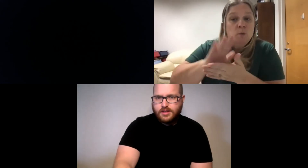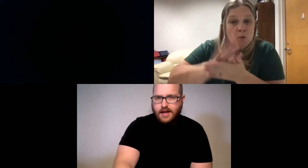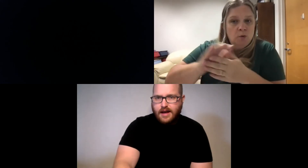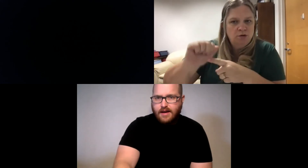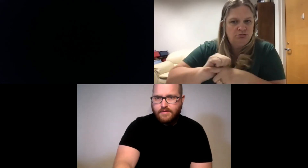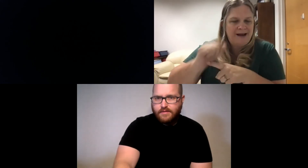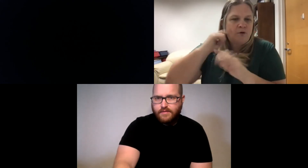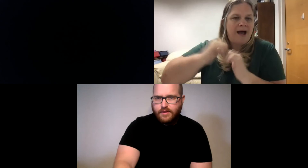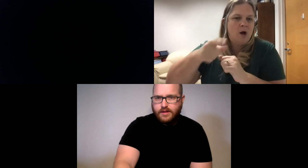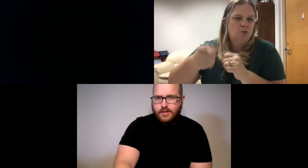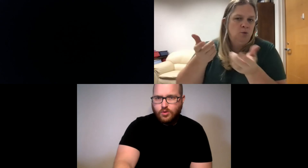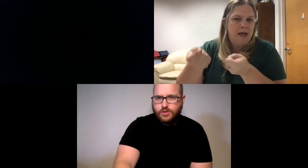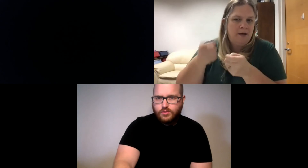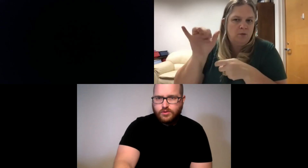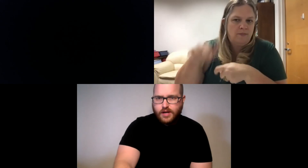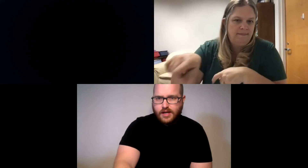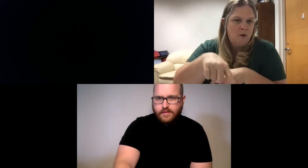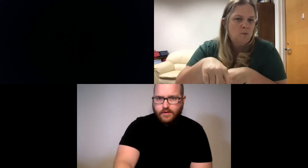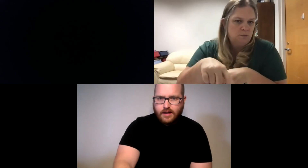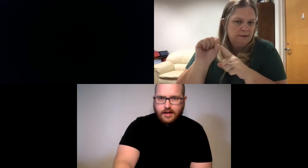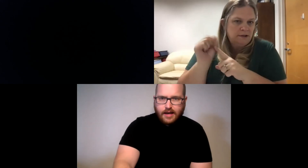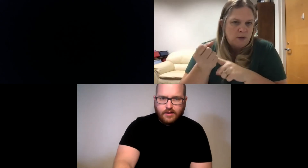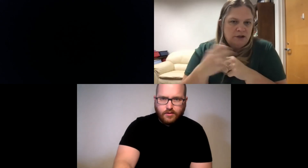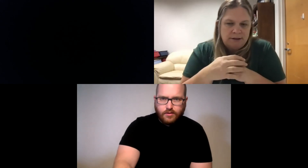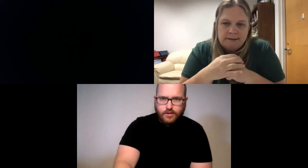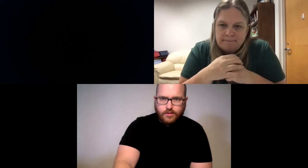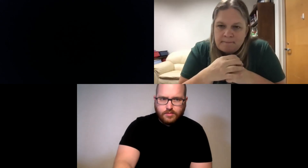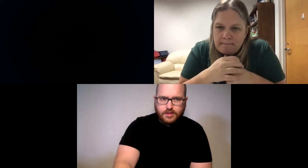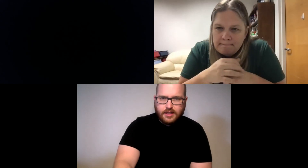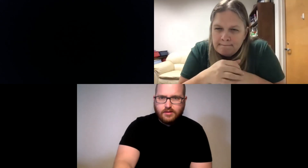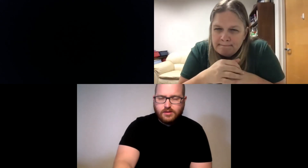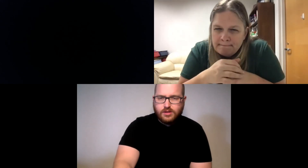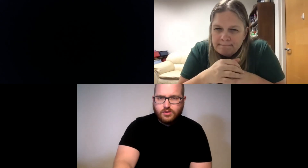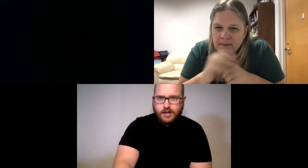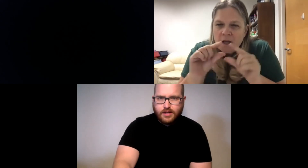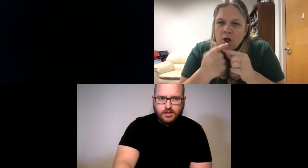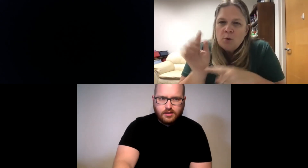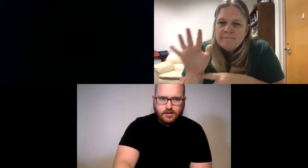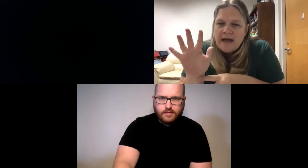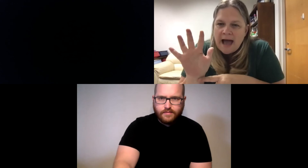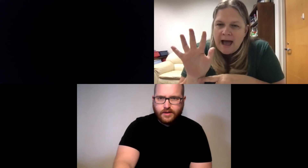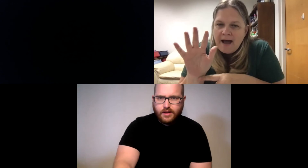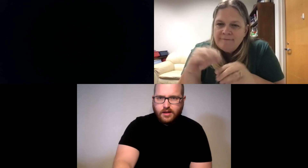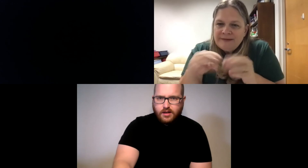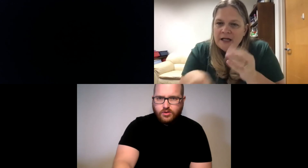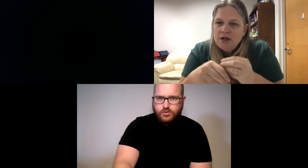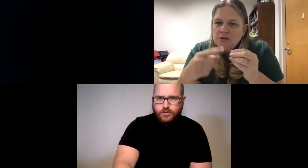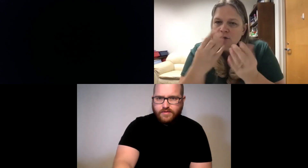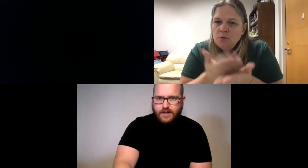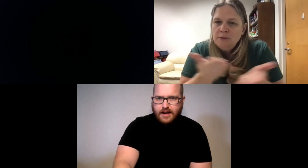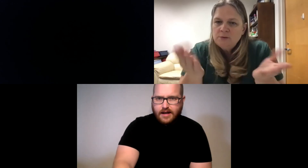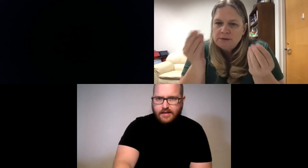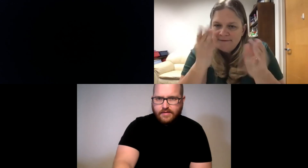hurting staff. They need more school training for how to handle those particular situations.